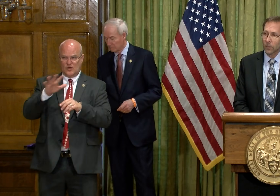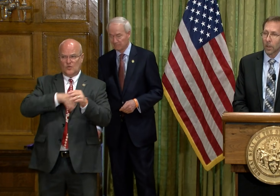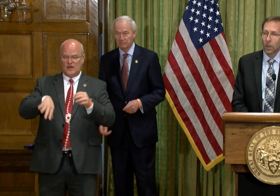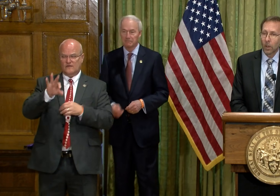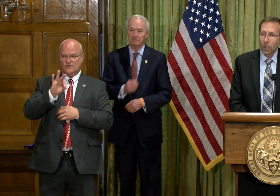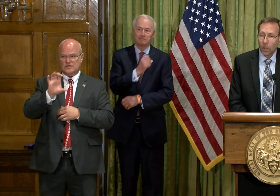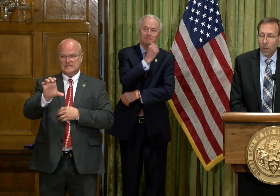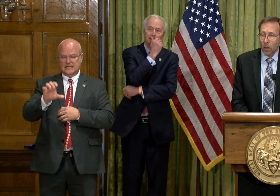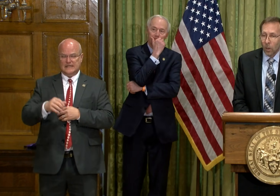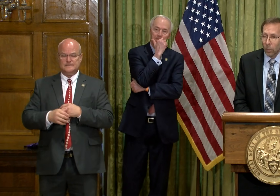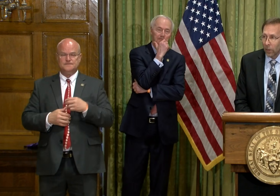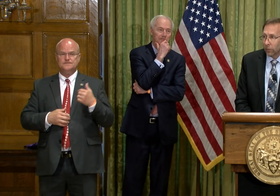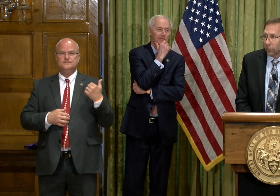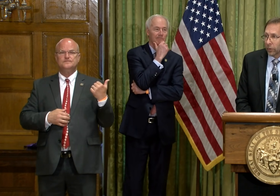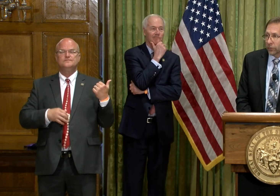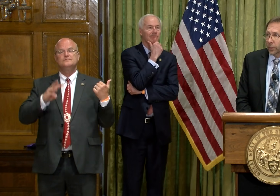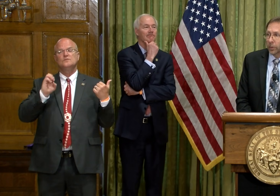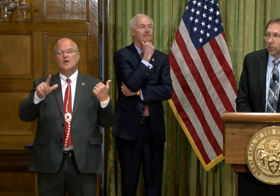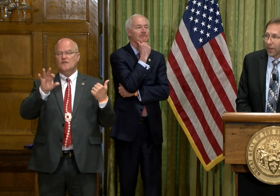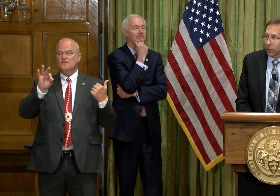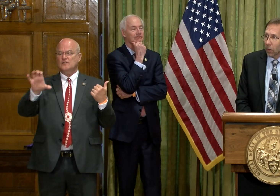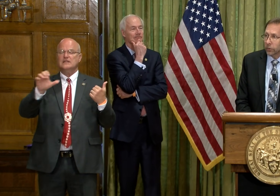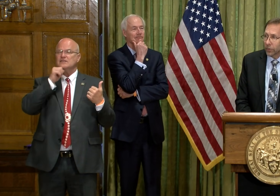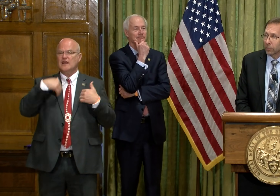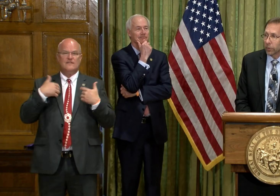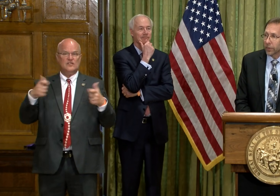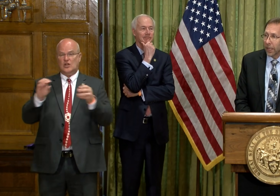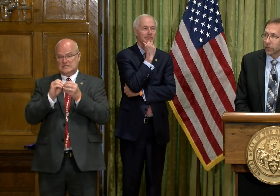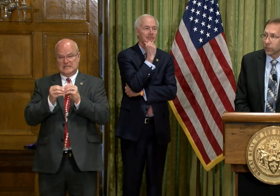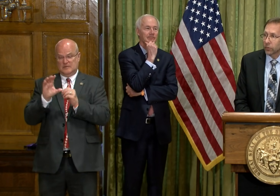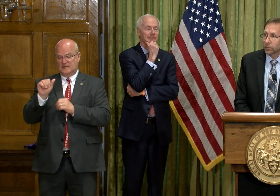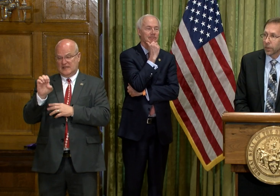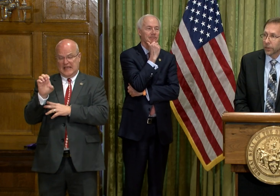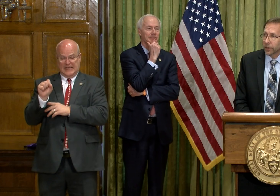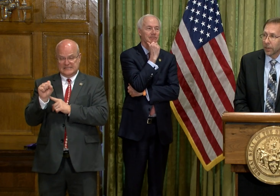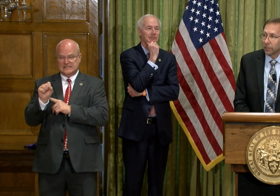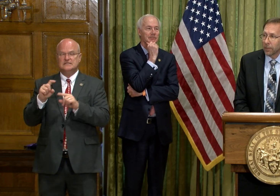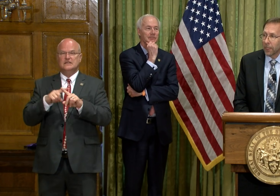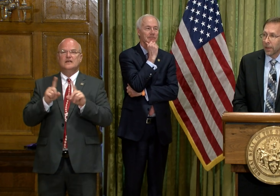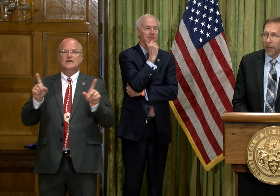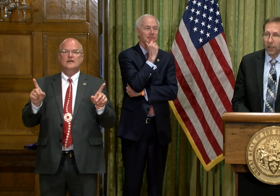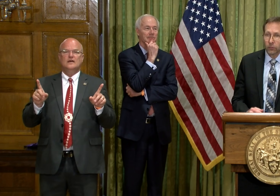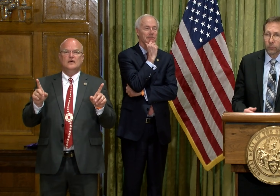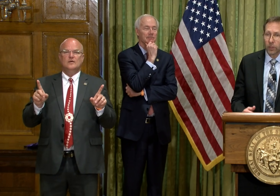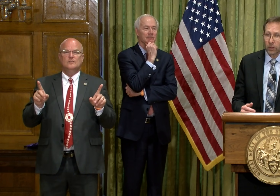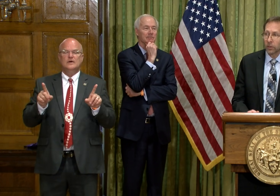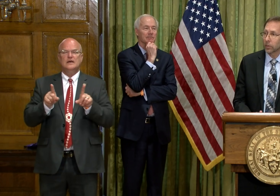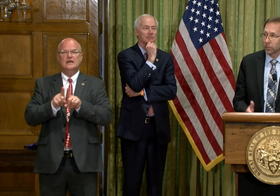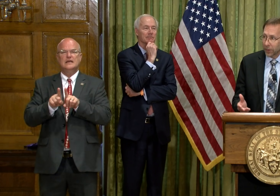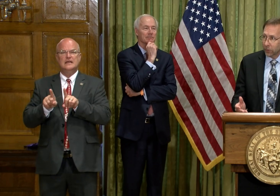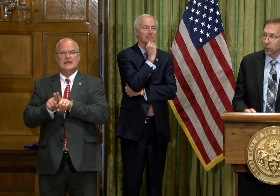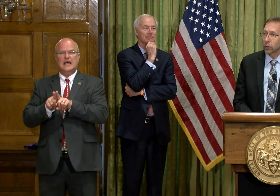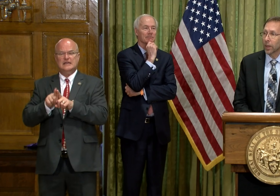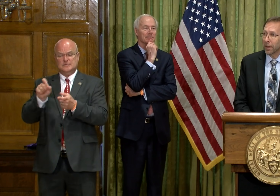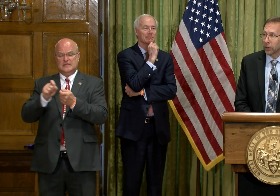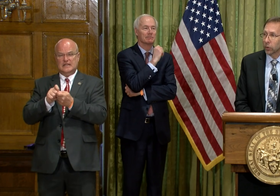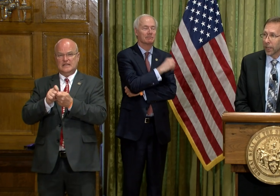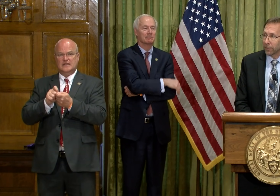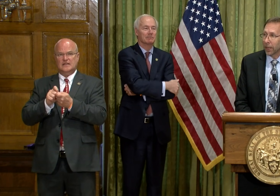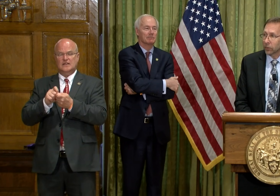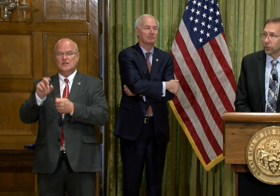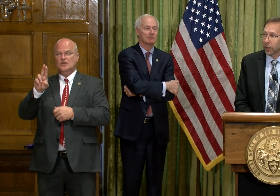surrounding the prison? Well, Forest City, we don't have a large number of cases, but as particularly